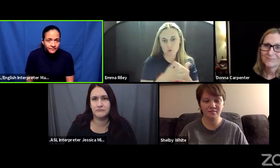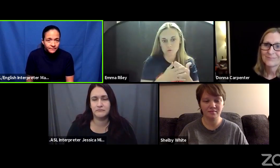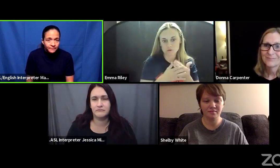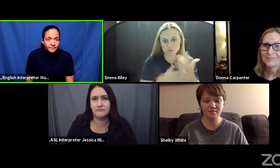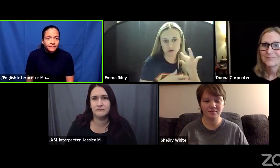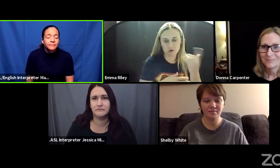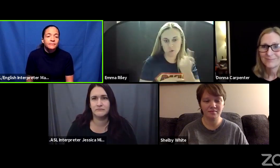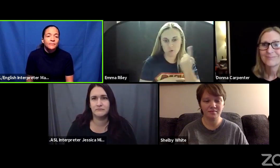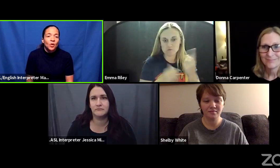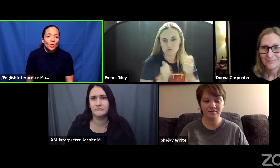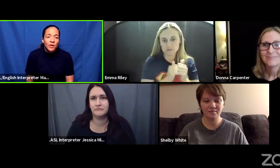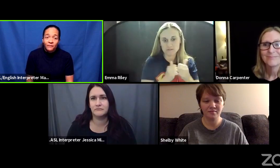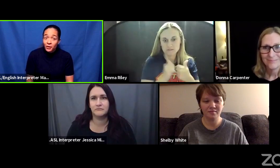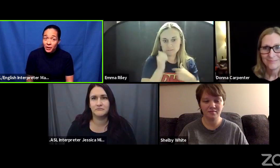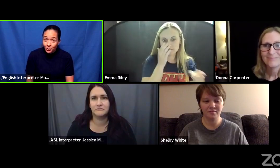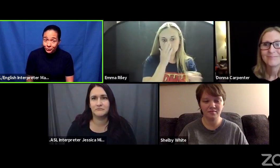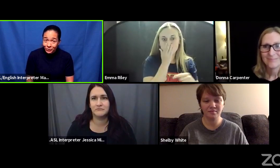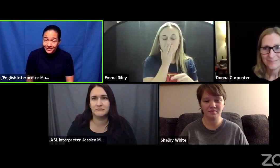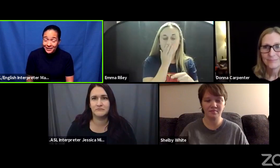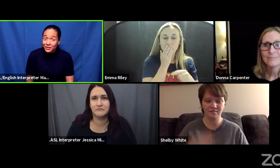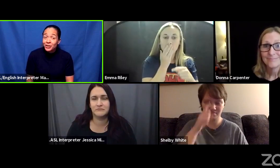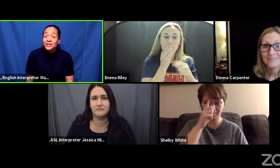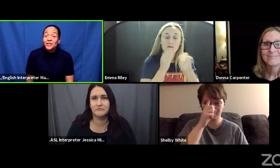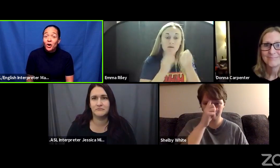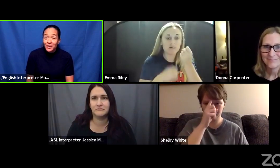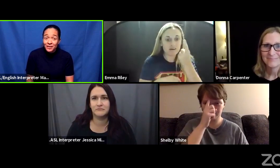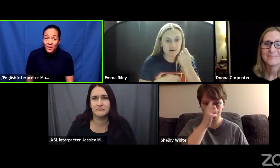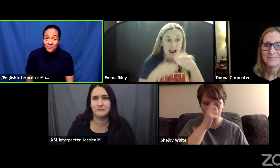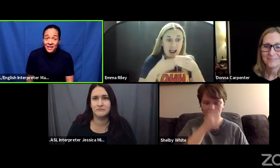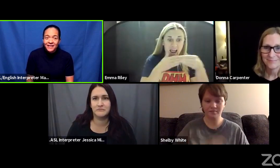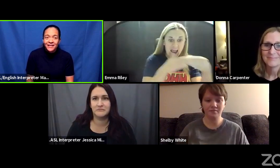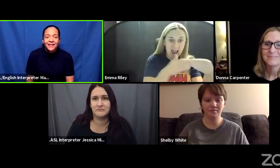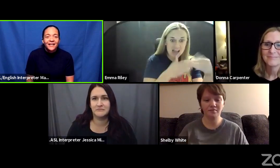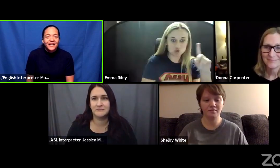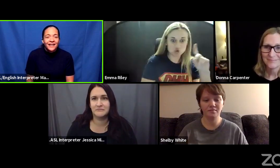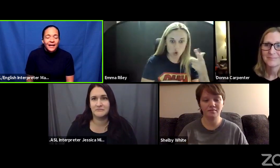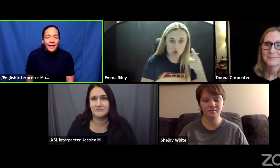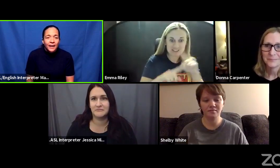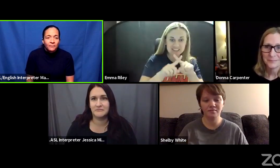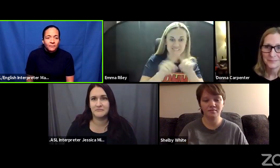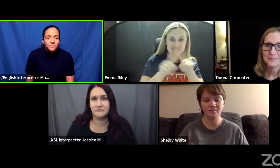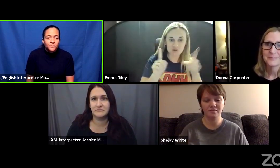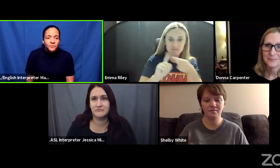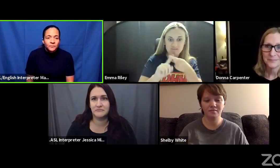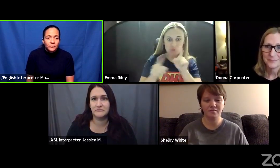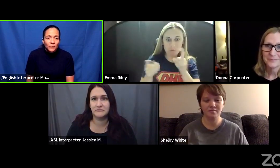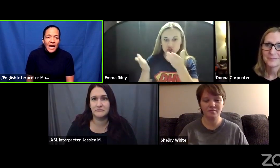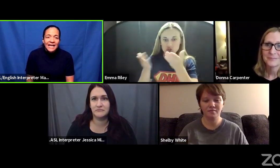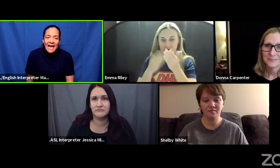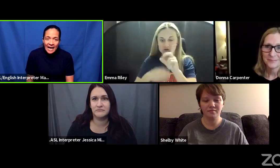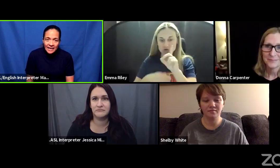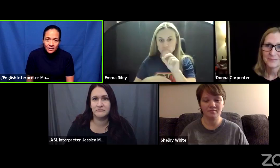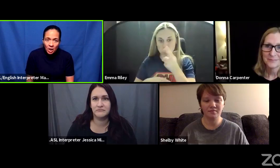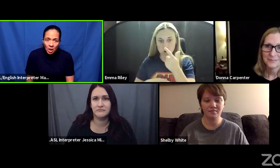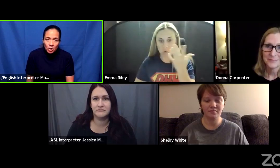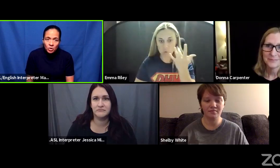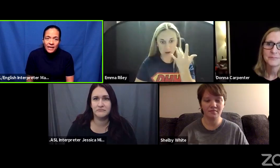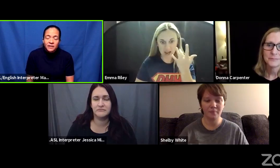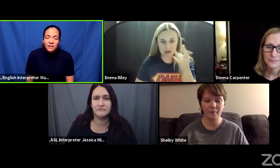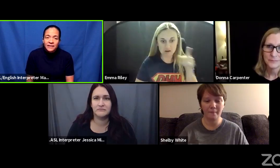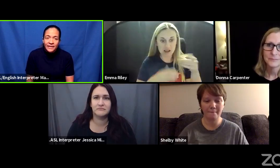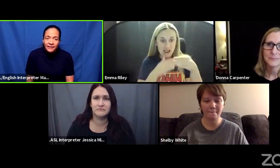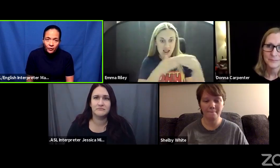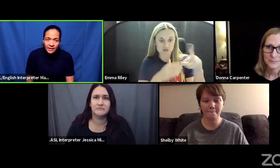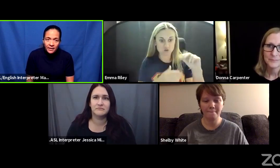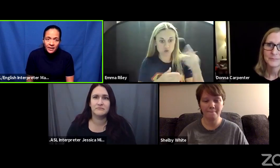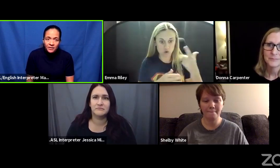Lucy. We are very close because she is always with me. A guide dog